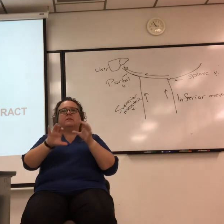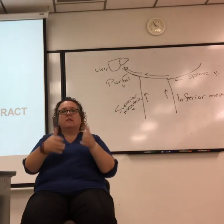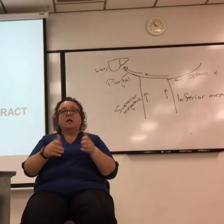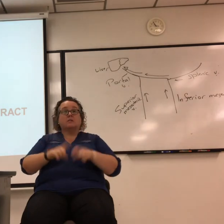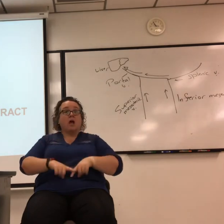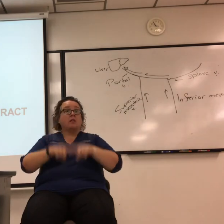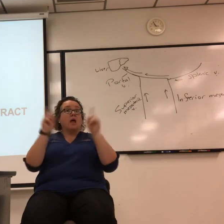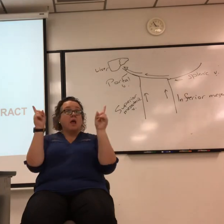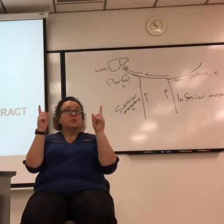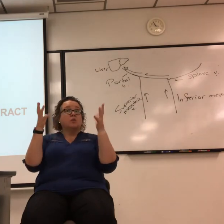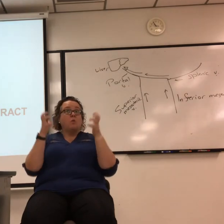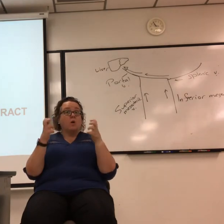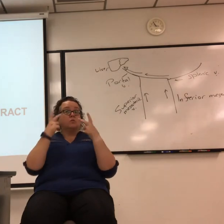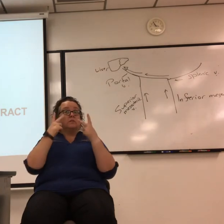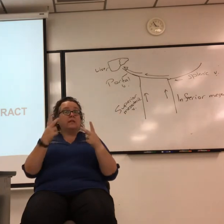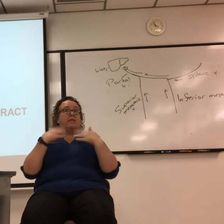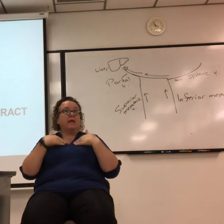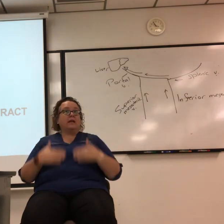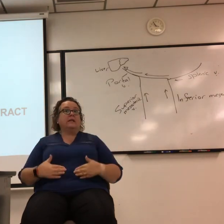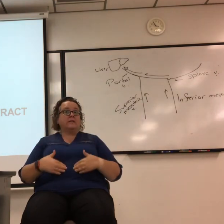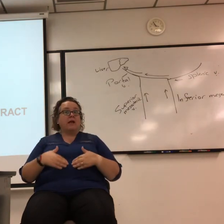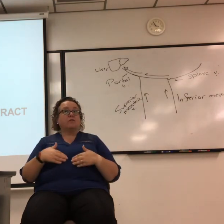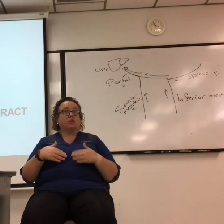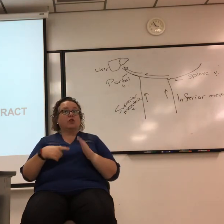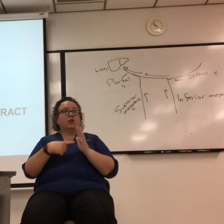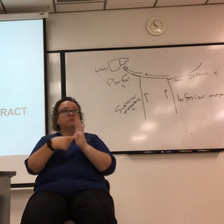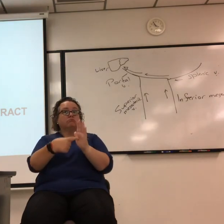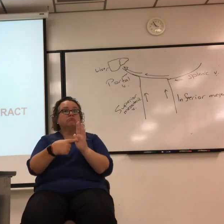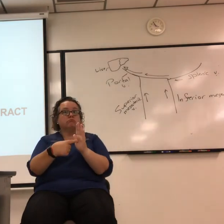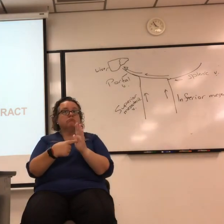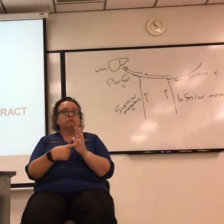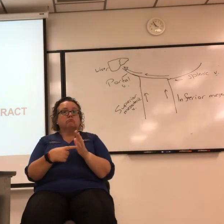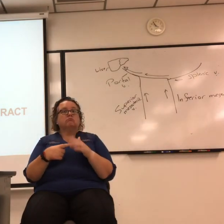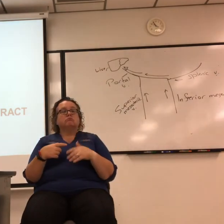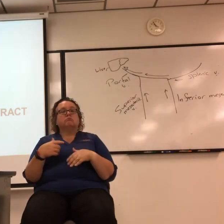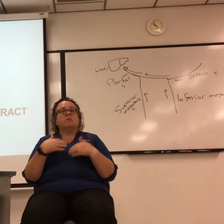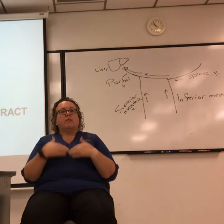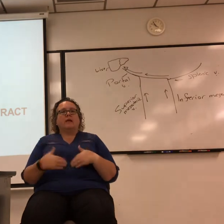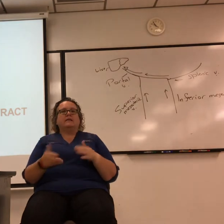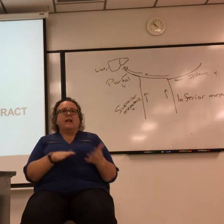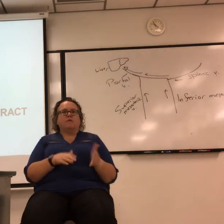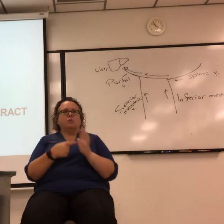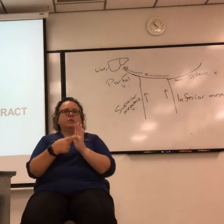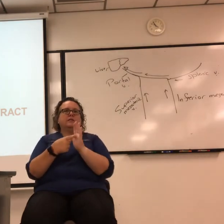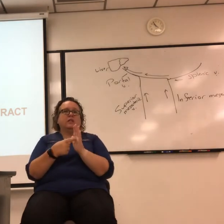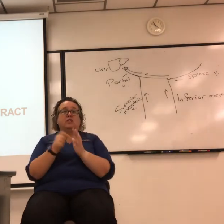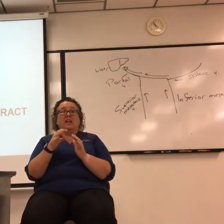would like to have a presentation on the GI tract. If you do, stick around. If not, see you Monday.